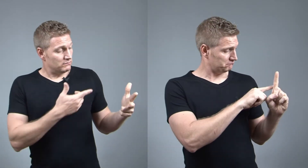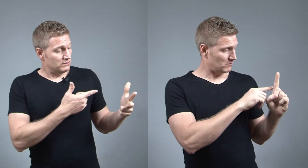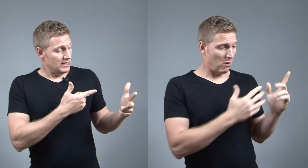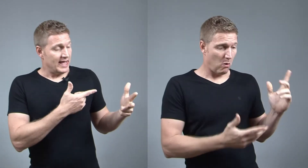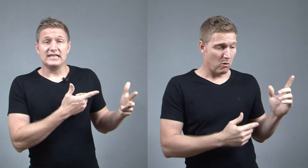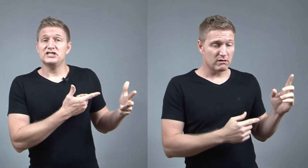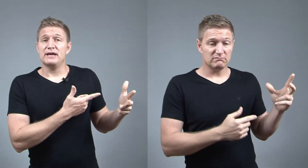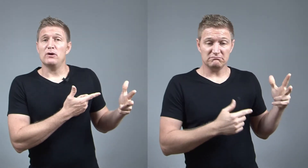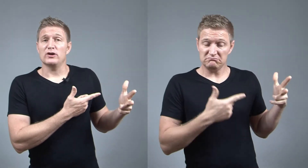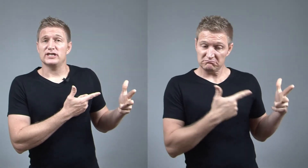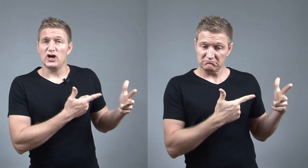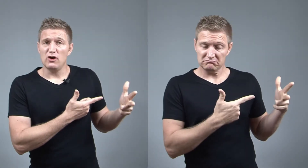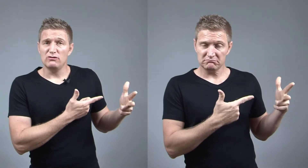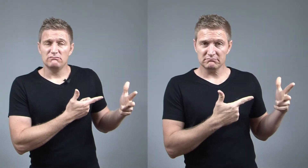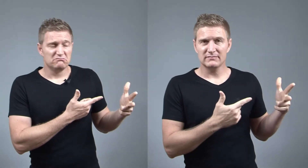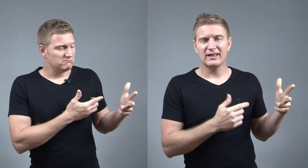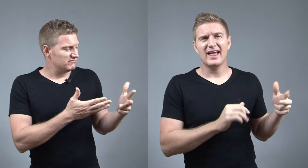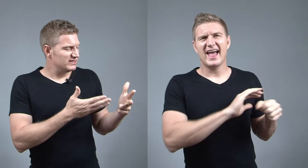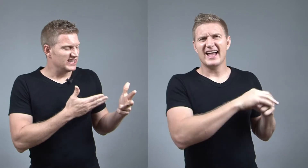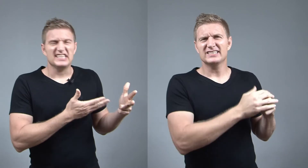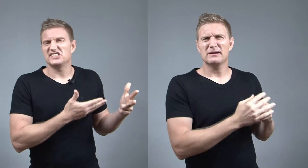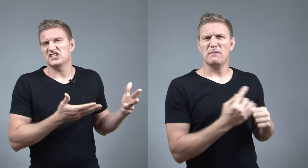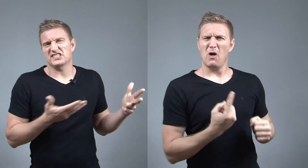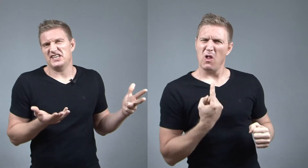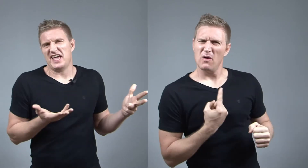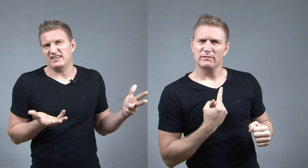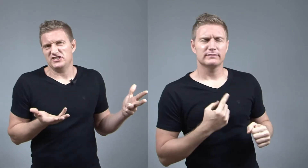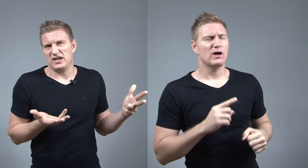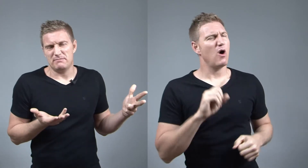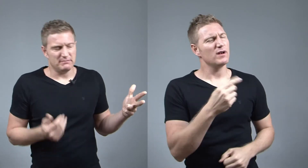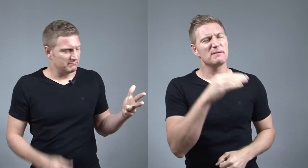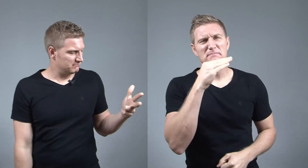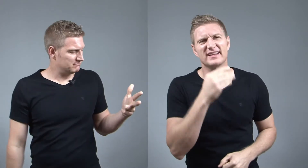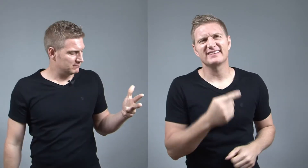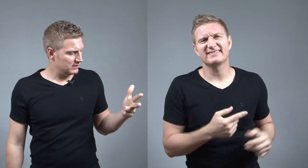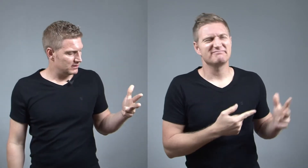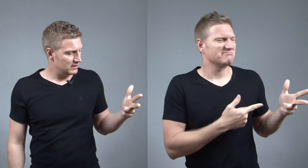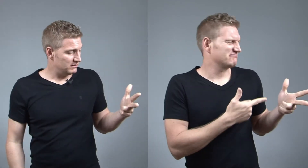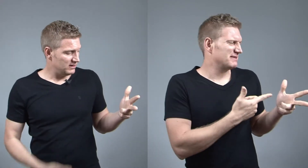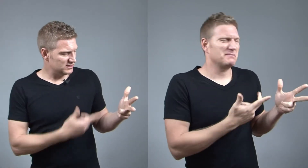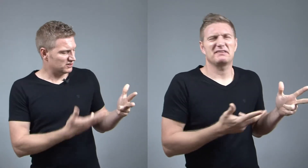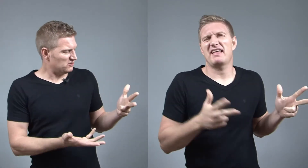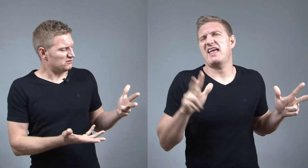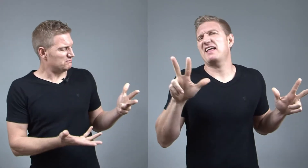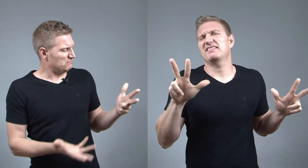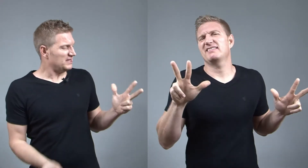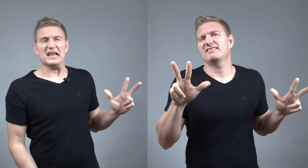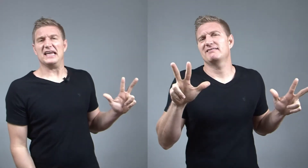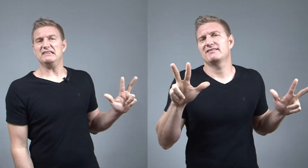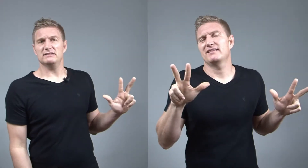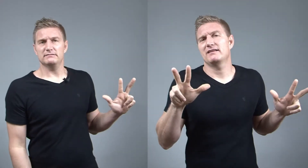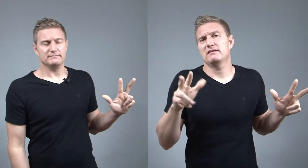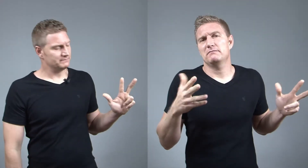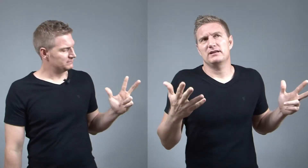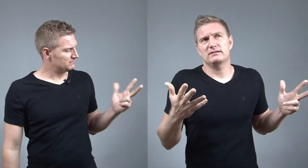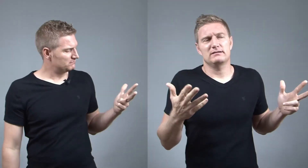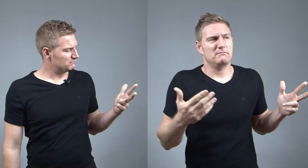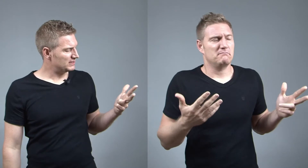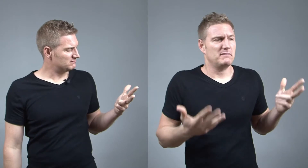A hand shape on its own is just a hand shape. This could be an 8, but